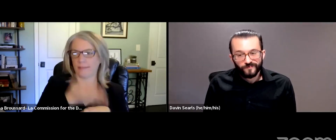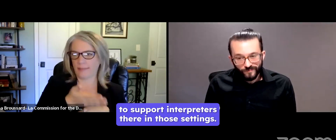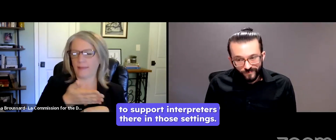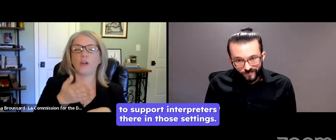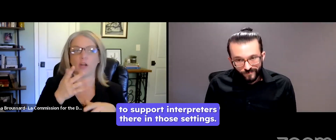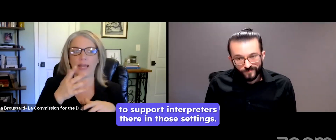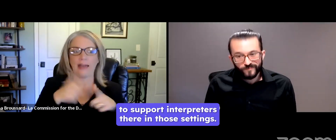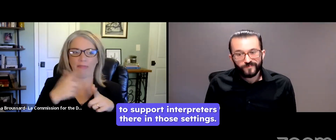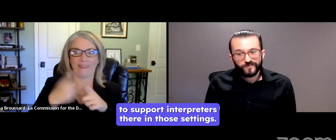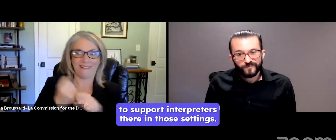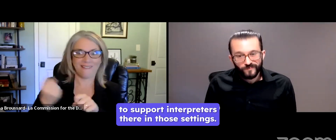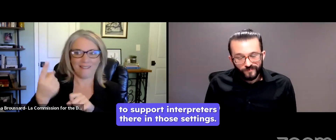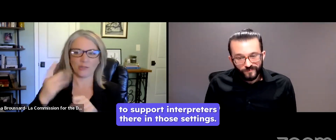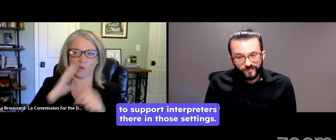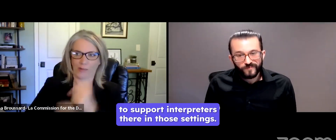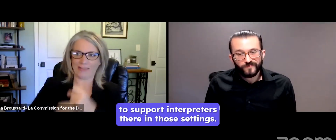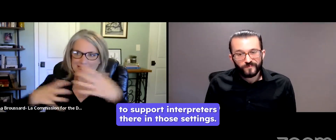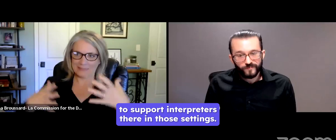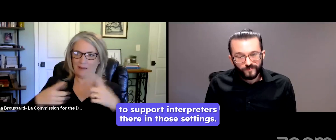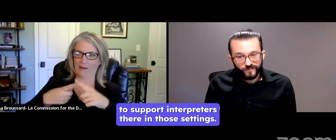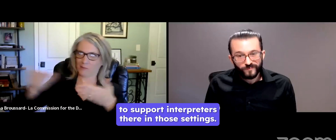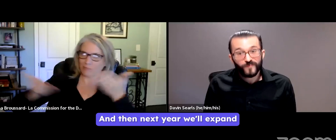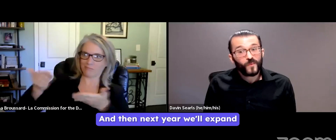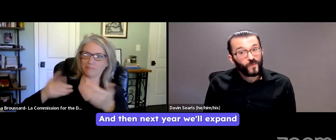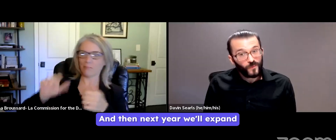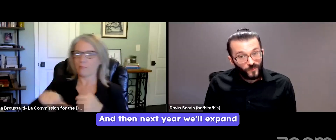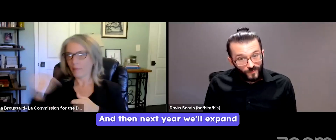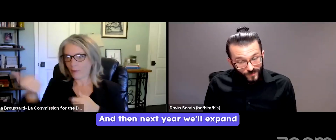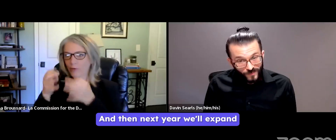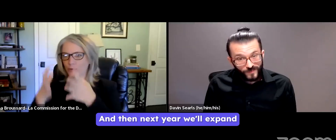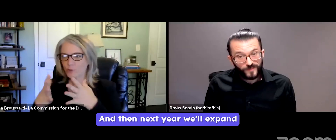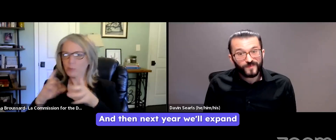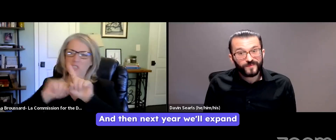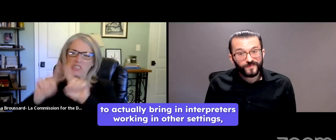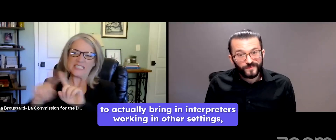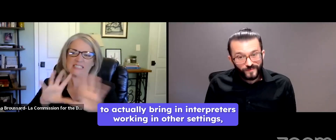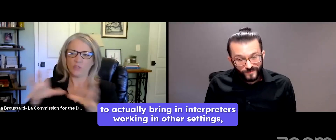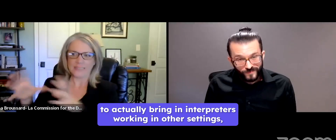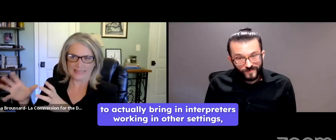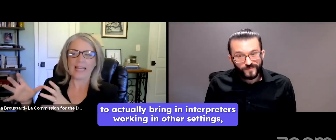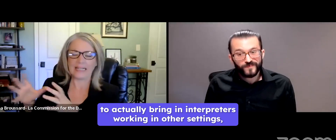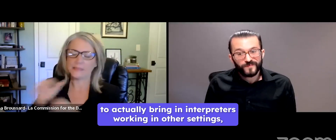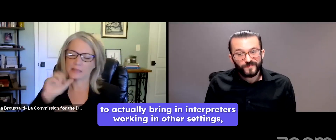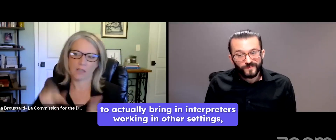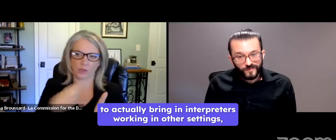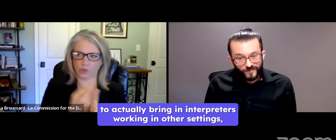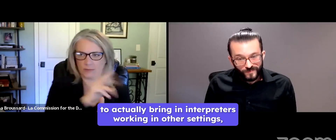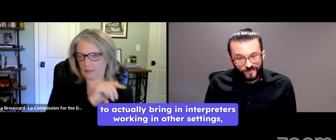to support interpreters there in those settings. And then next year, we'll expand to actually bring in interpreters working in